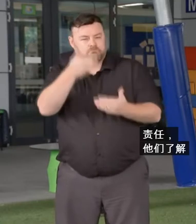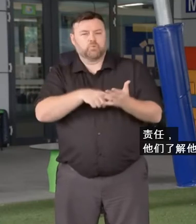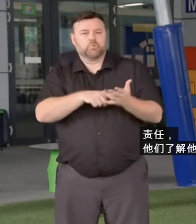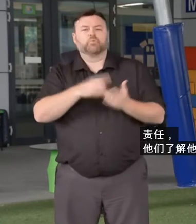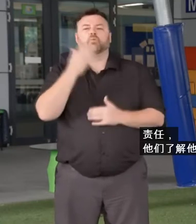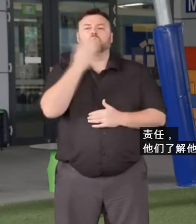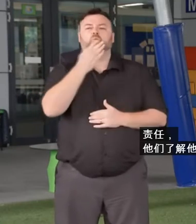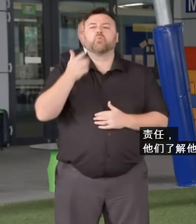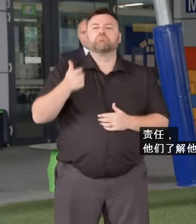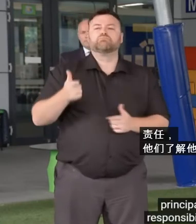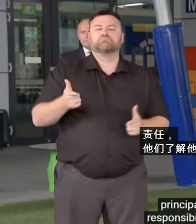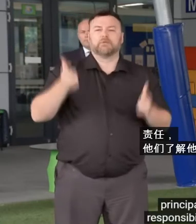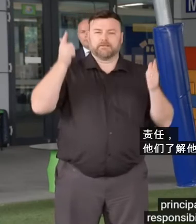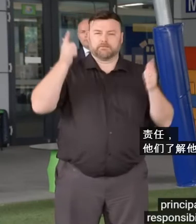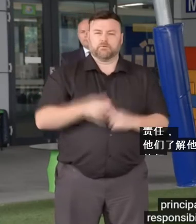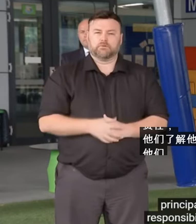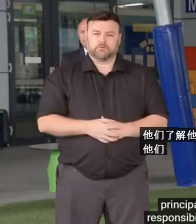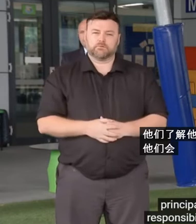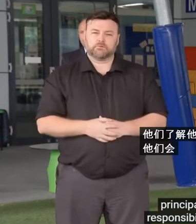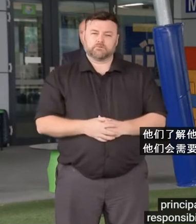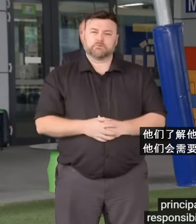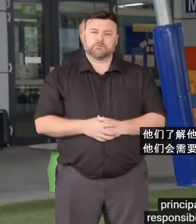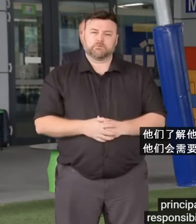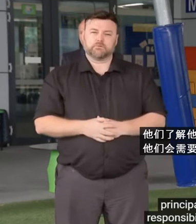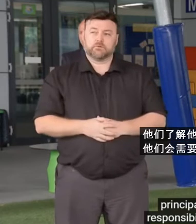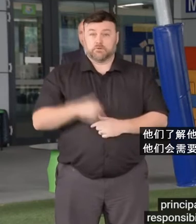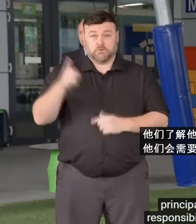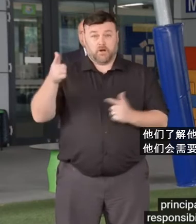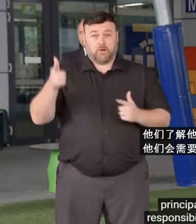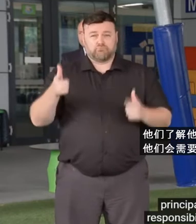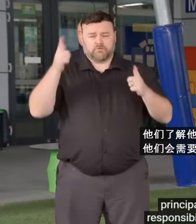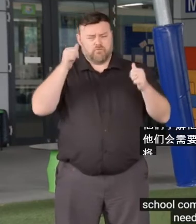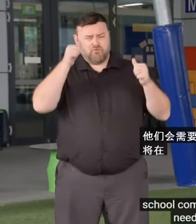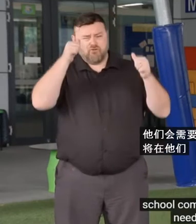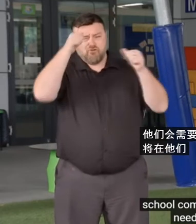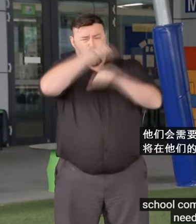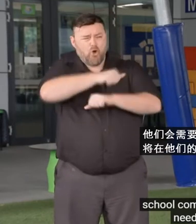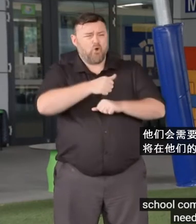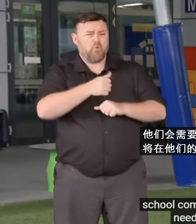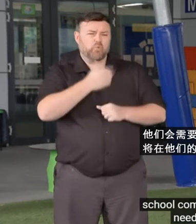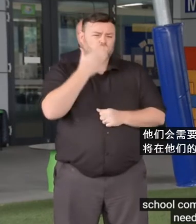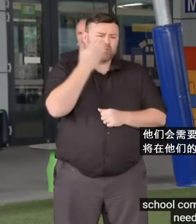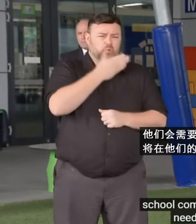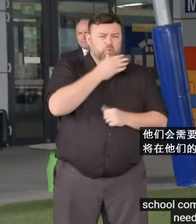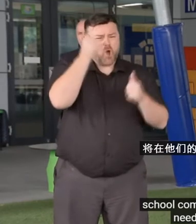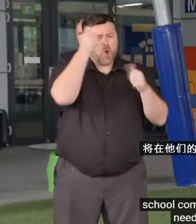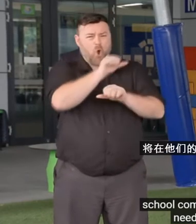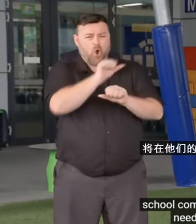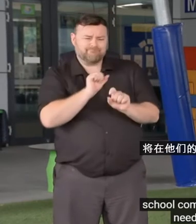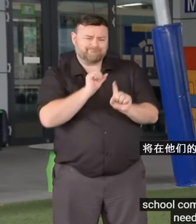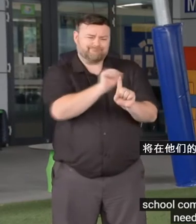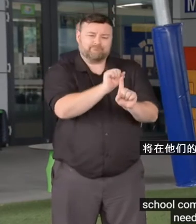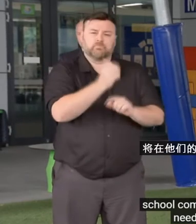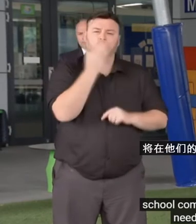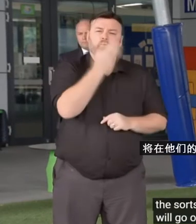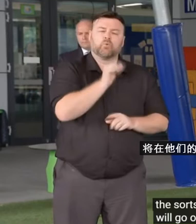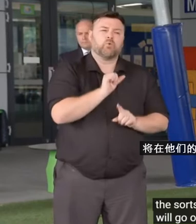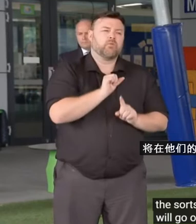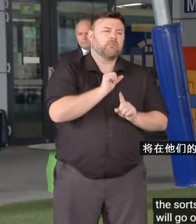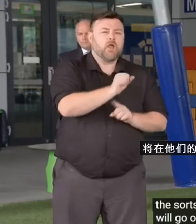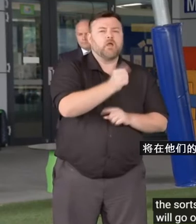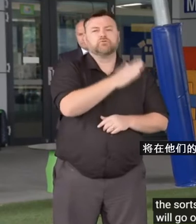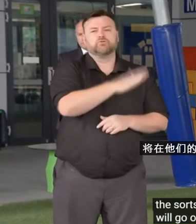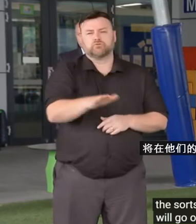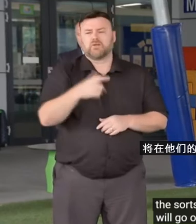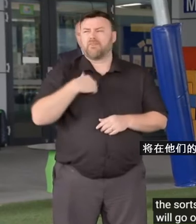They know their school communities, and they'll need to determine the sorts of activities that will go on in their schools within that